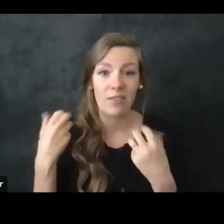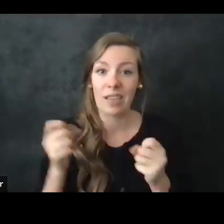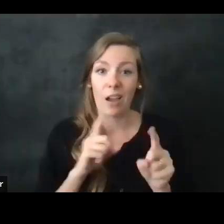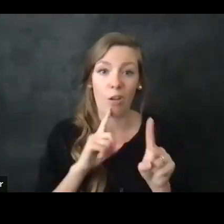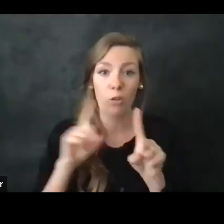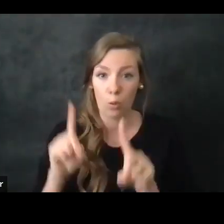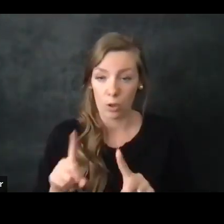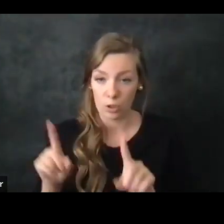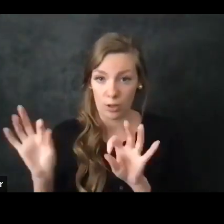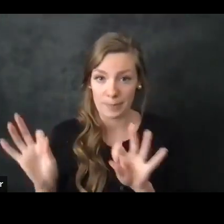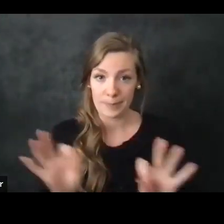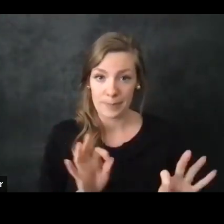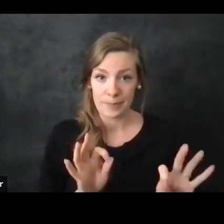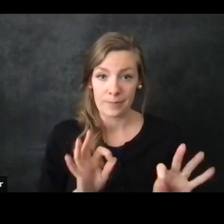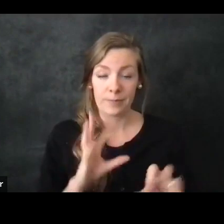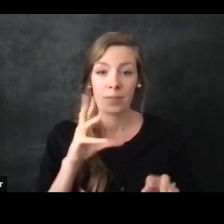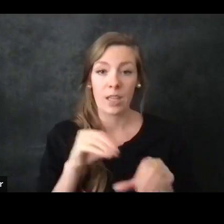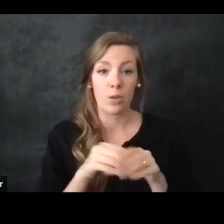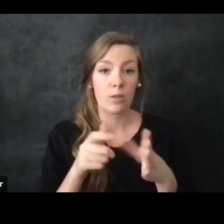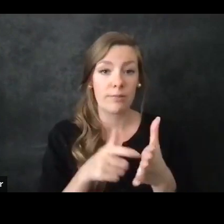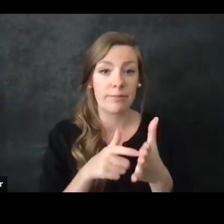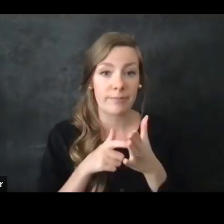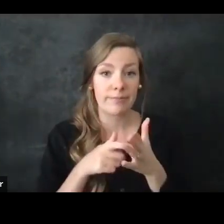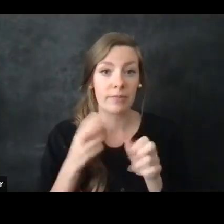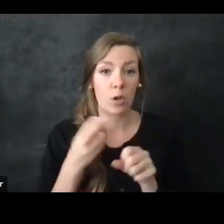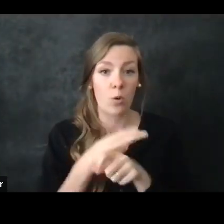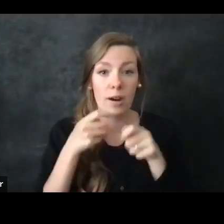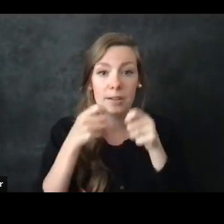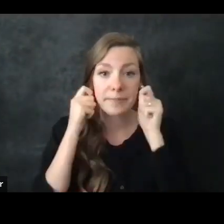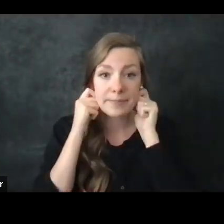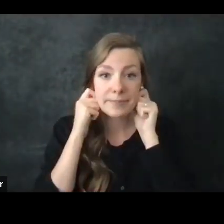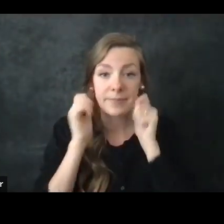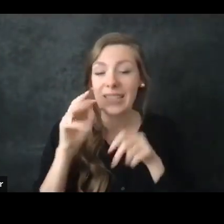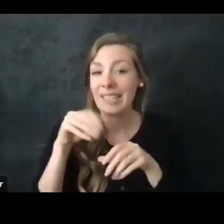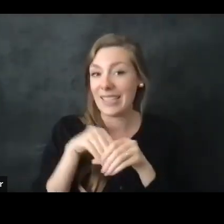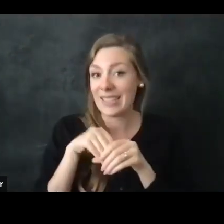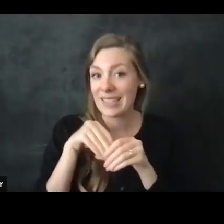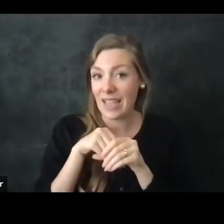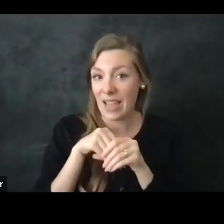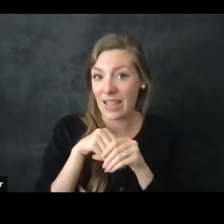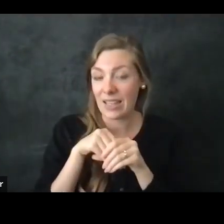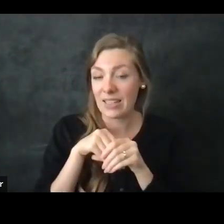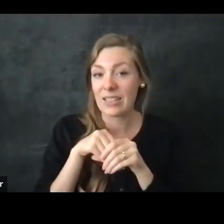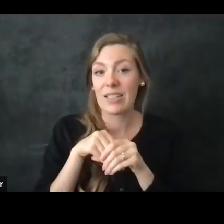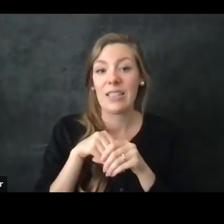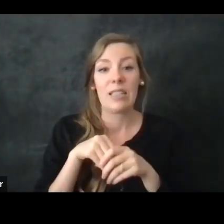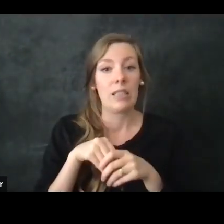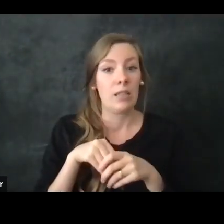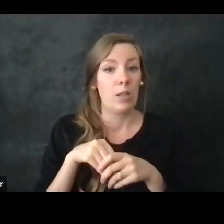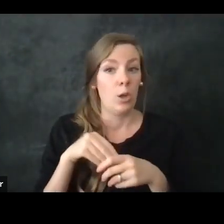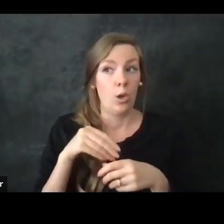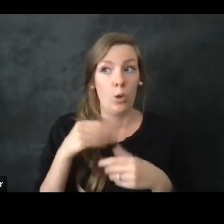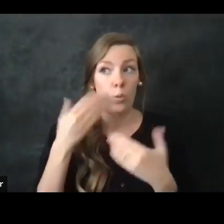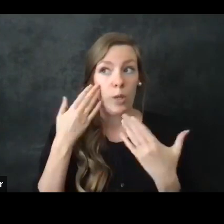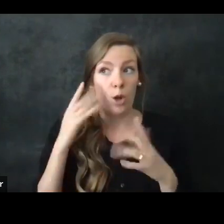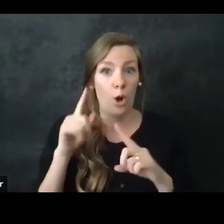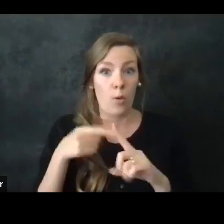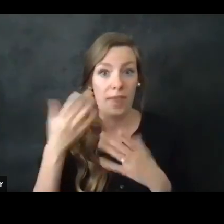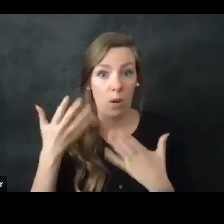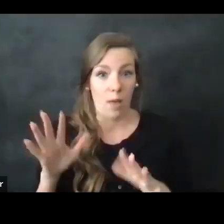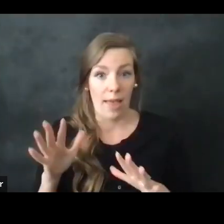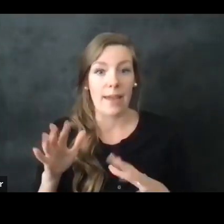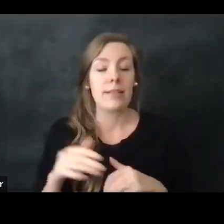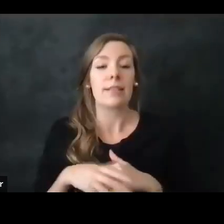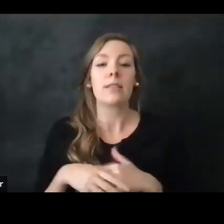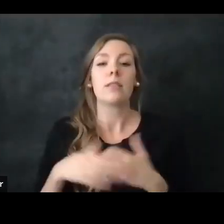order, including the mandate that requires face coverings indoors, which does not have an expiration date at this time. Given